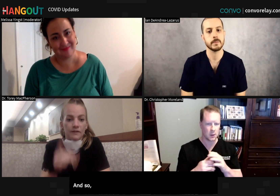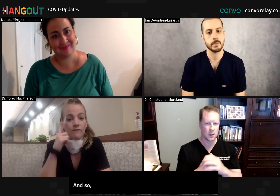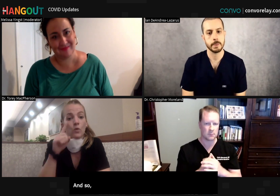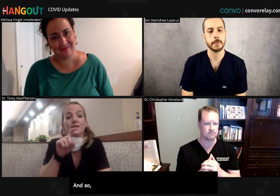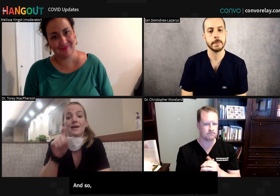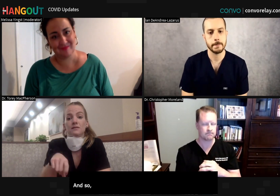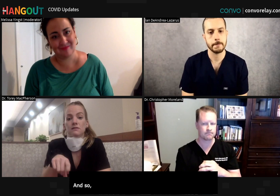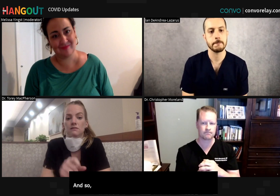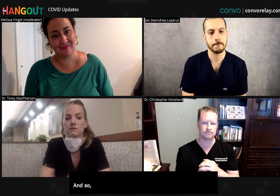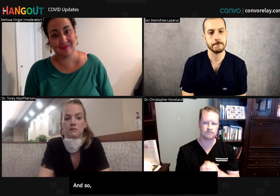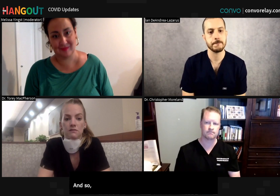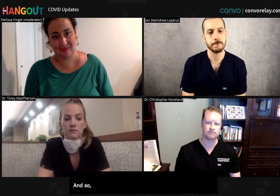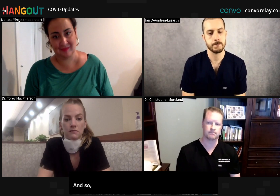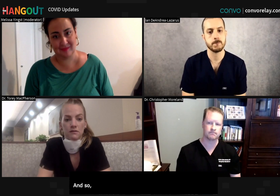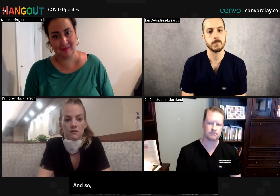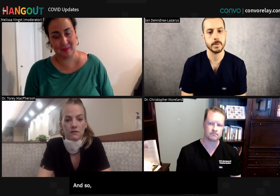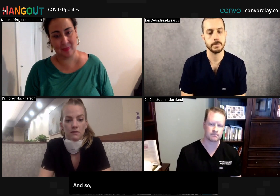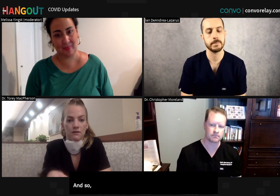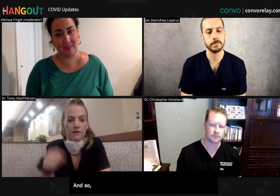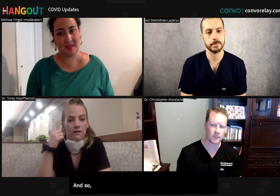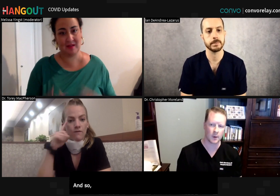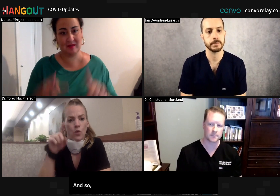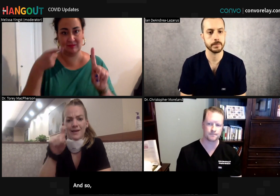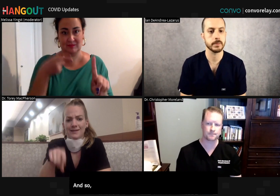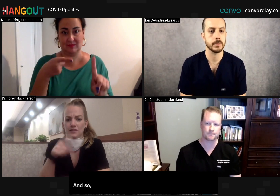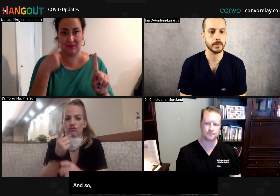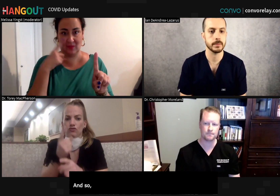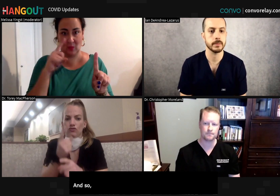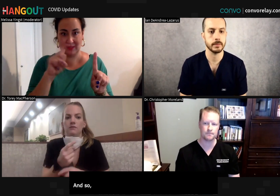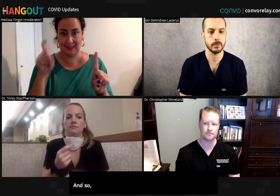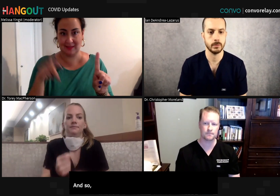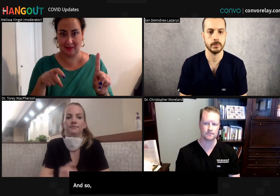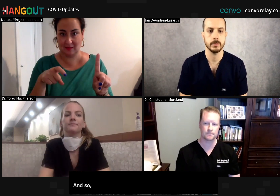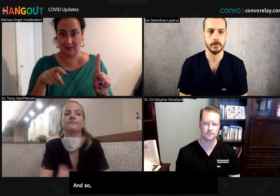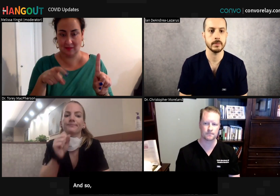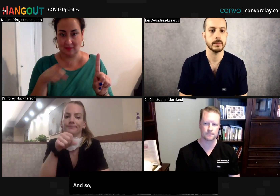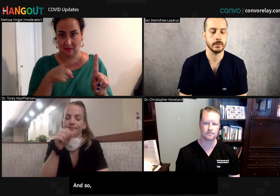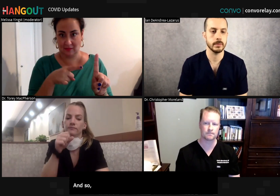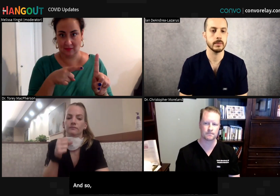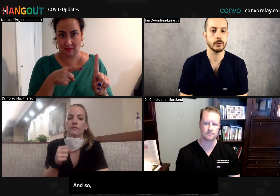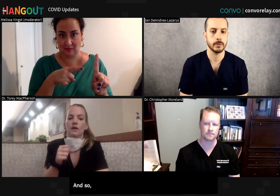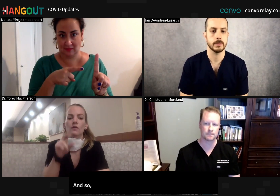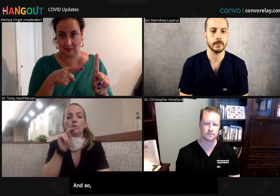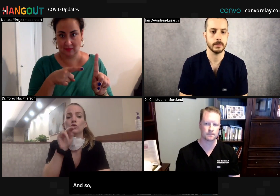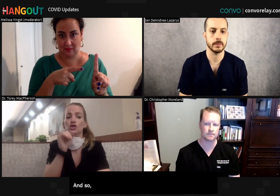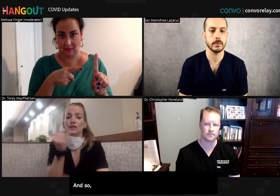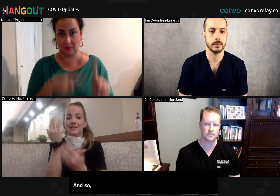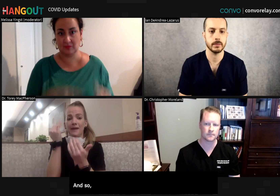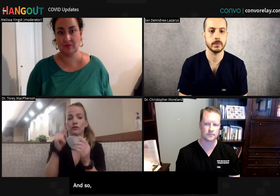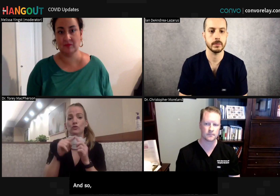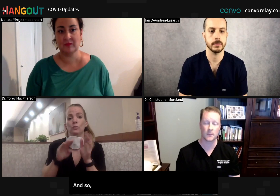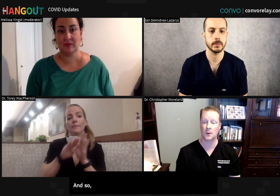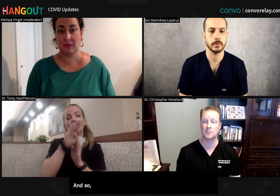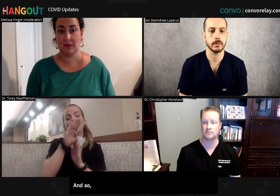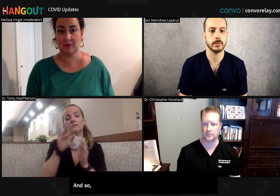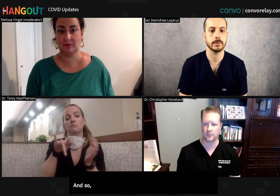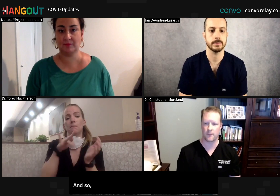some decline. We really hope that happens. Yeah, for Texas, that is accurate. New Jersey